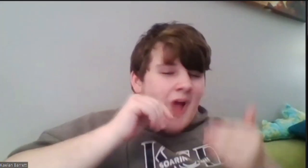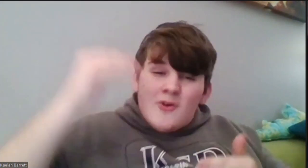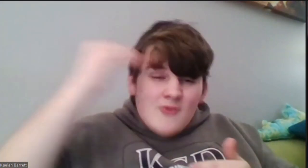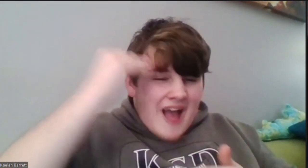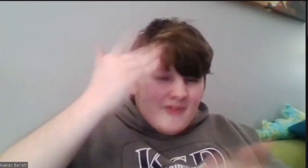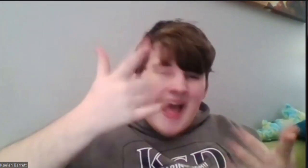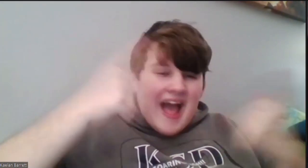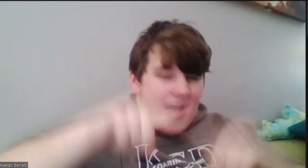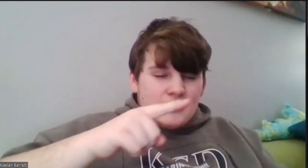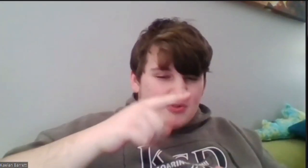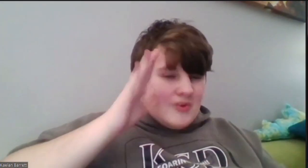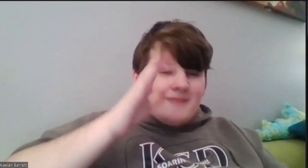And the dad,